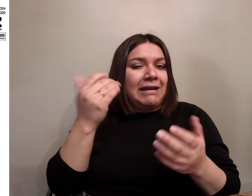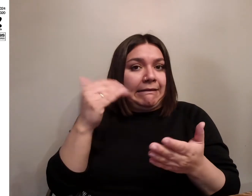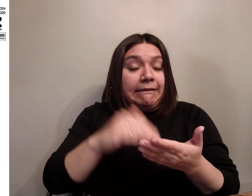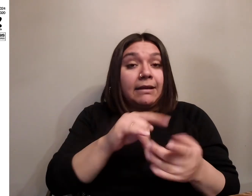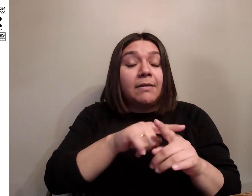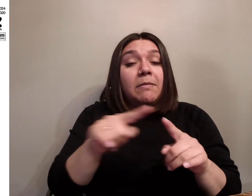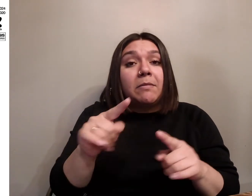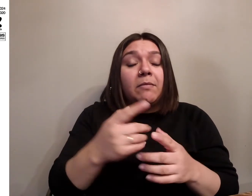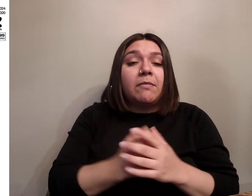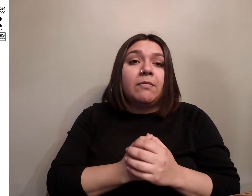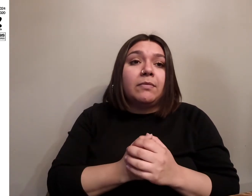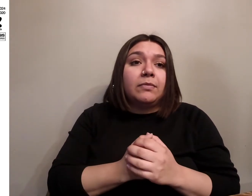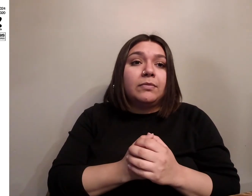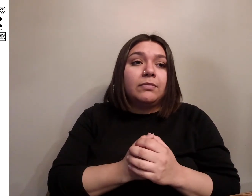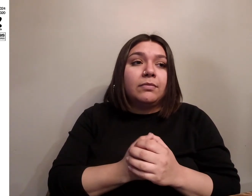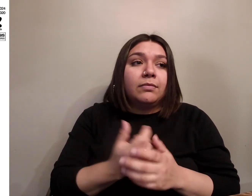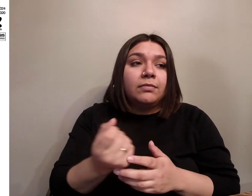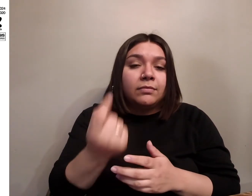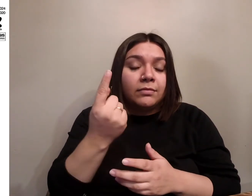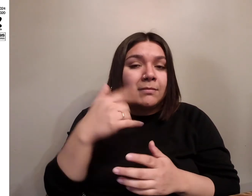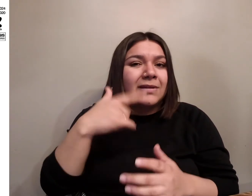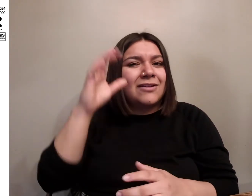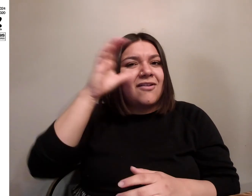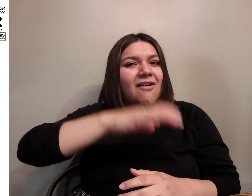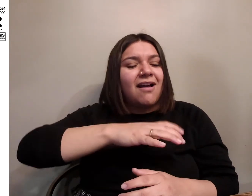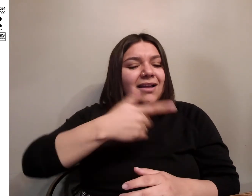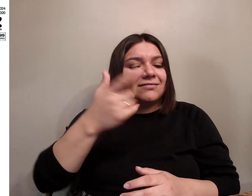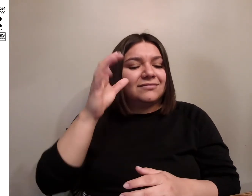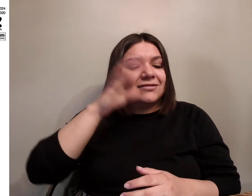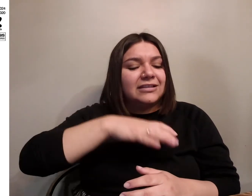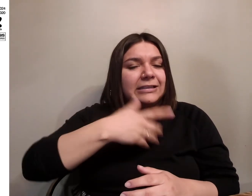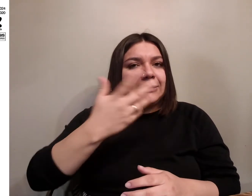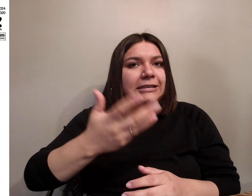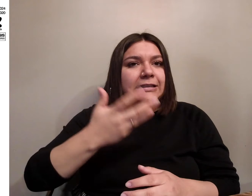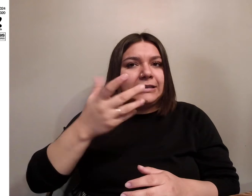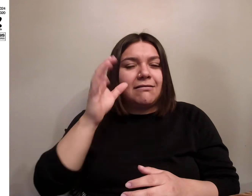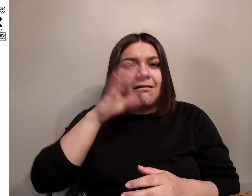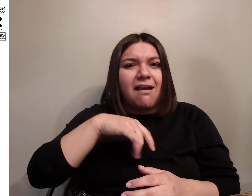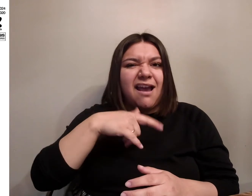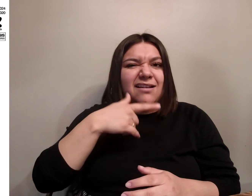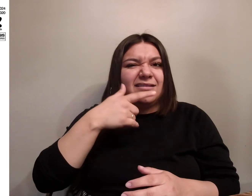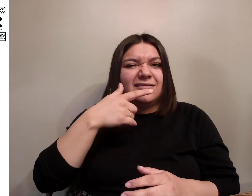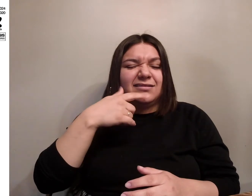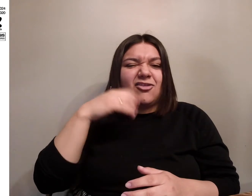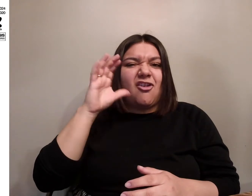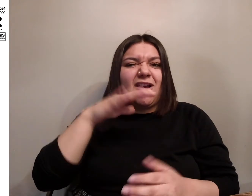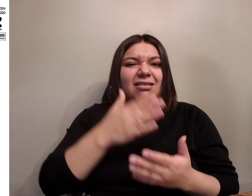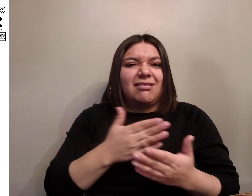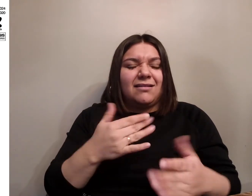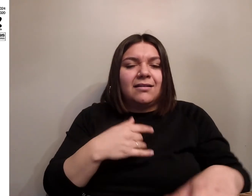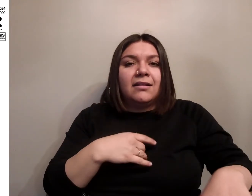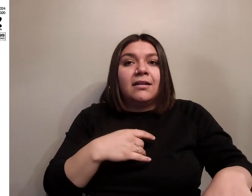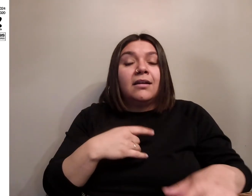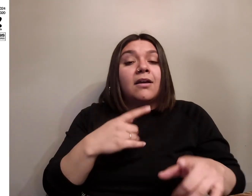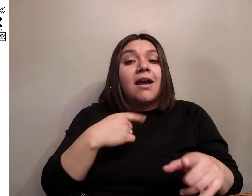mentioned. It's never mentioned again. But it's just this odd